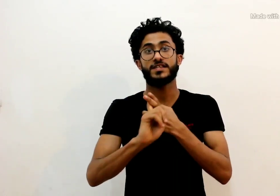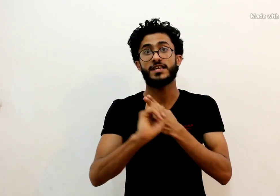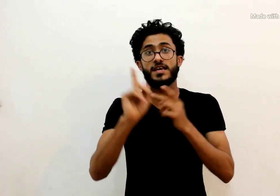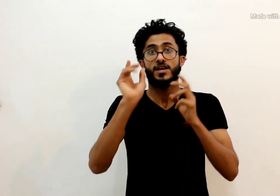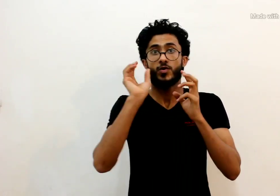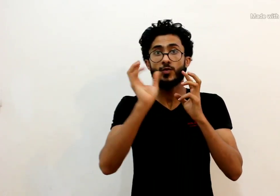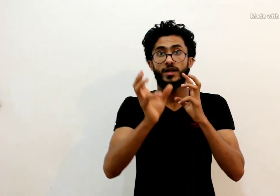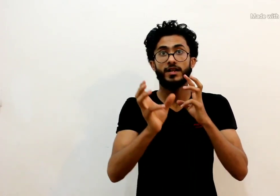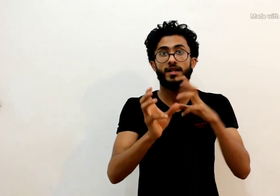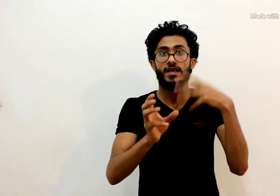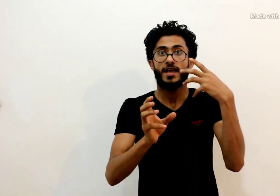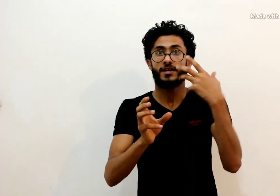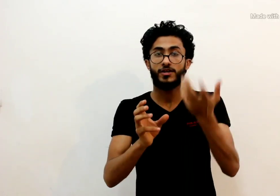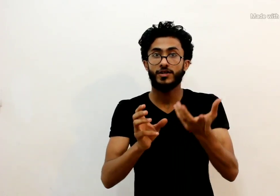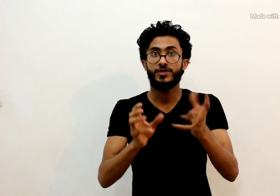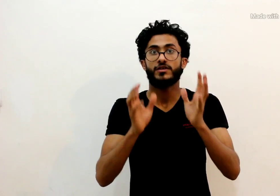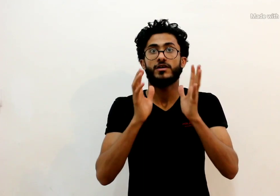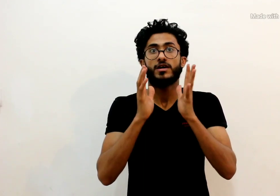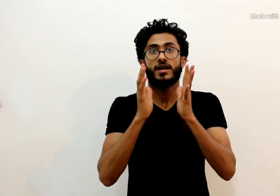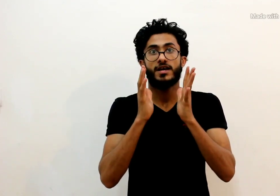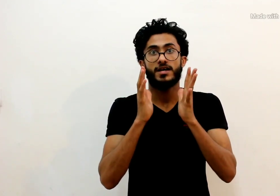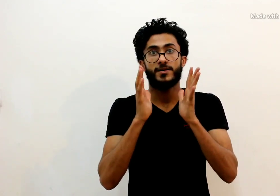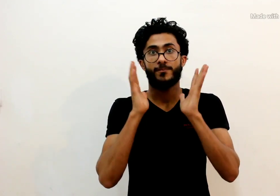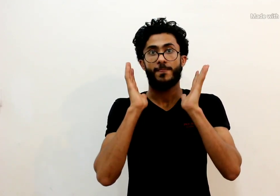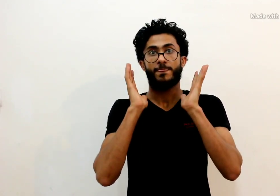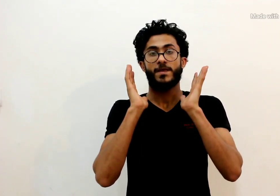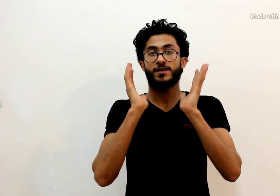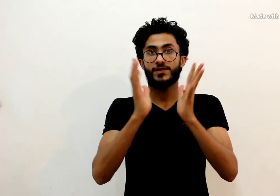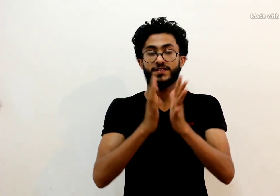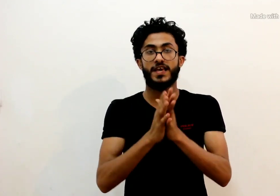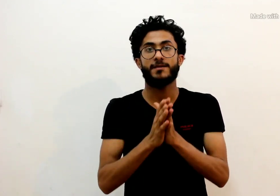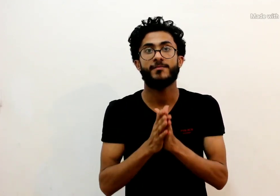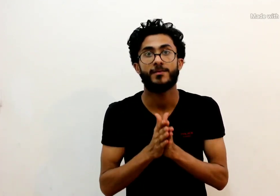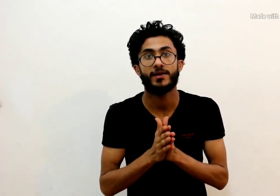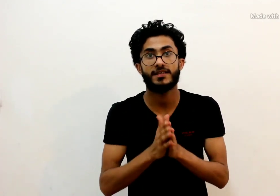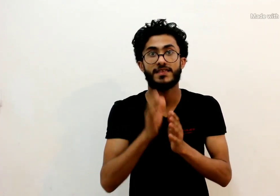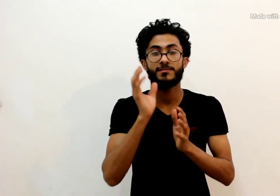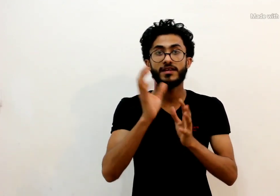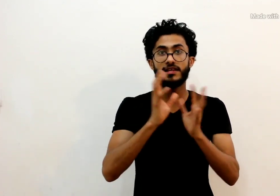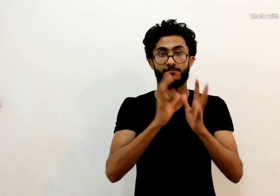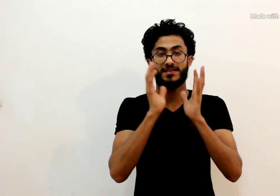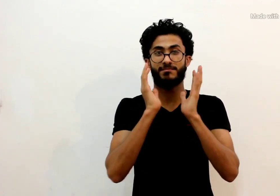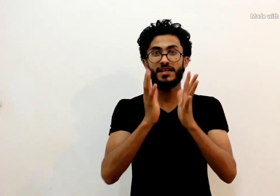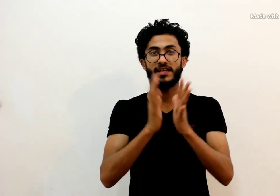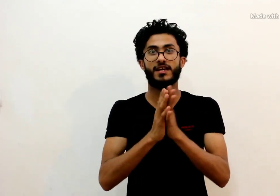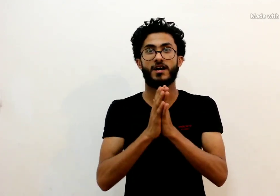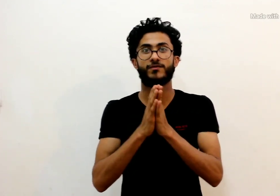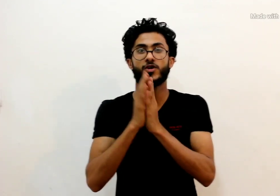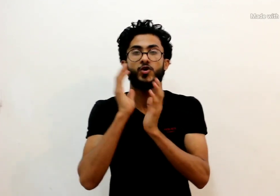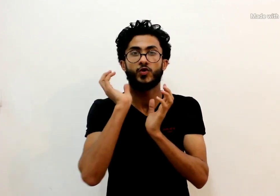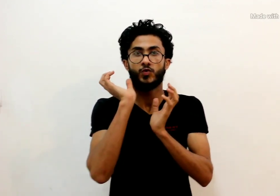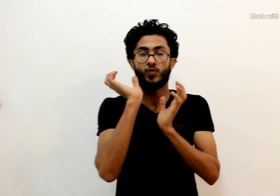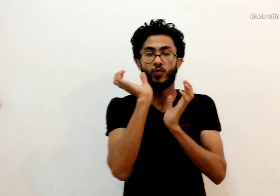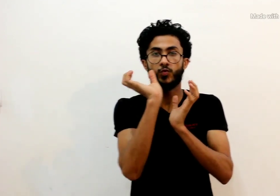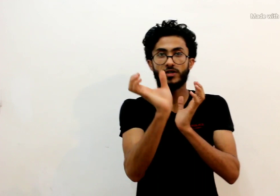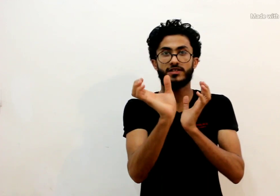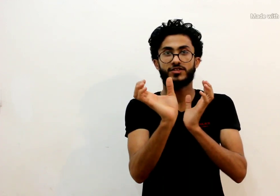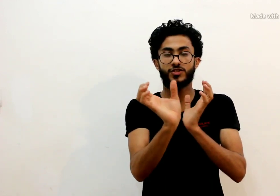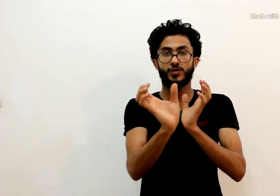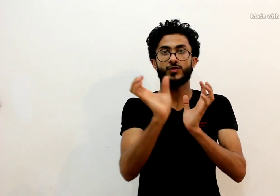See, will and could, they are the same, but the meaning of would you